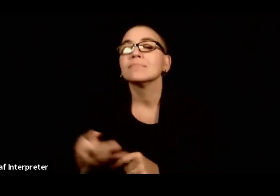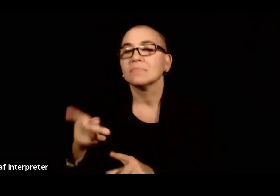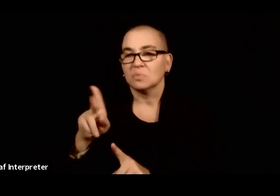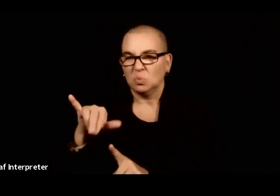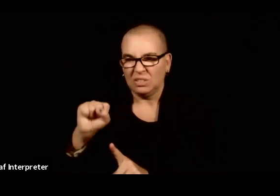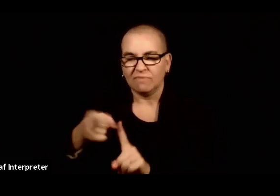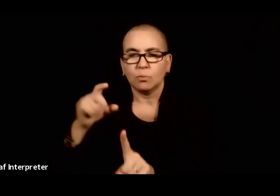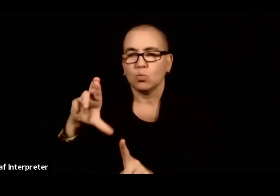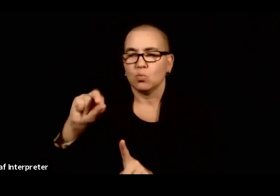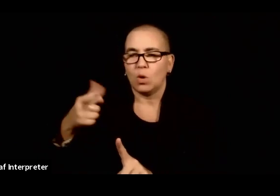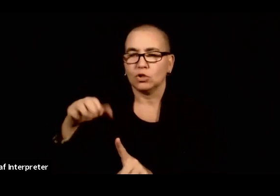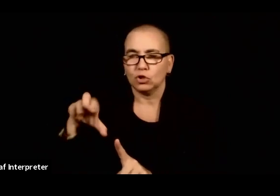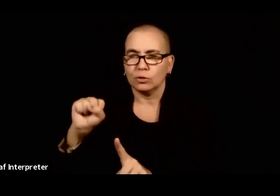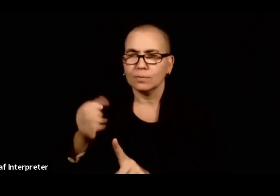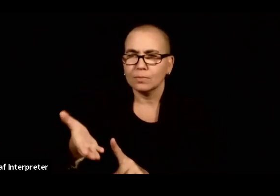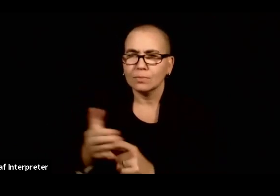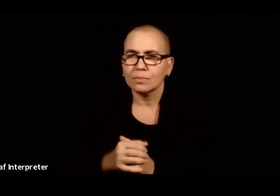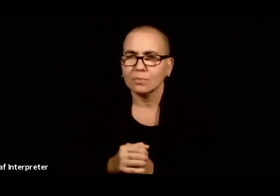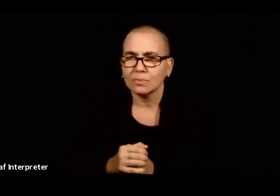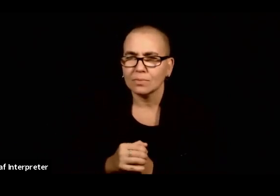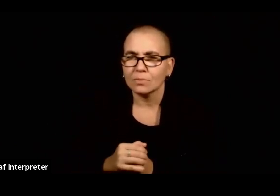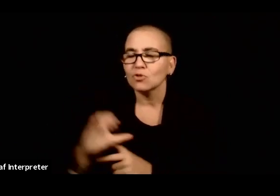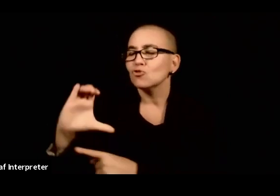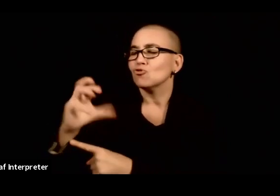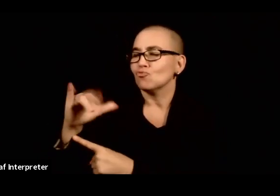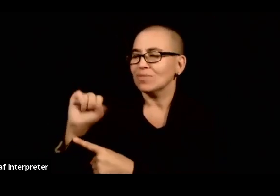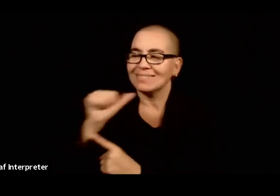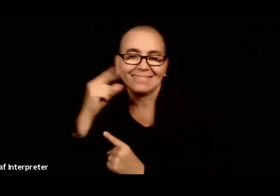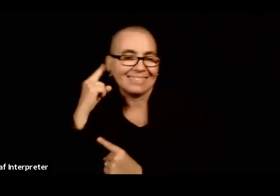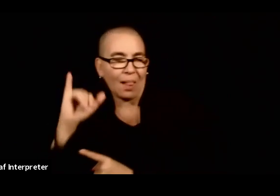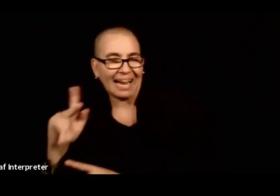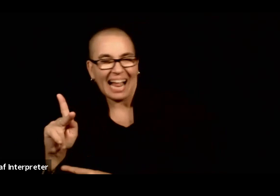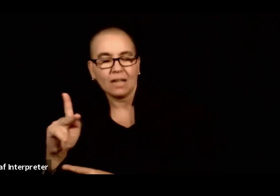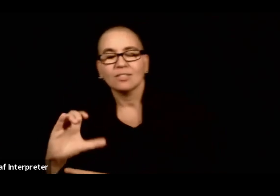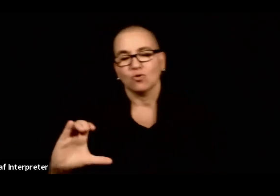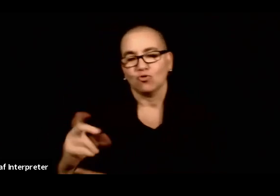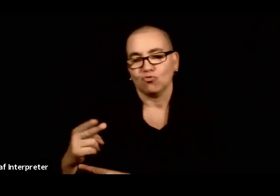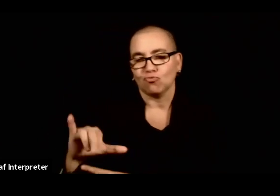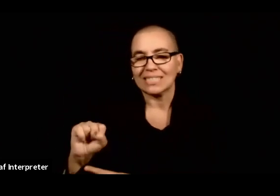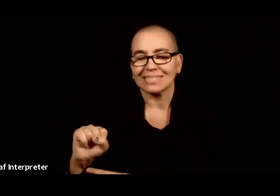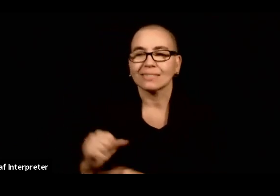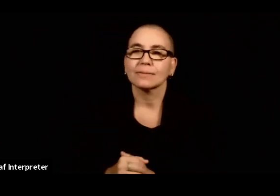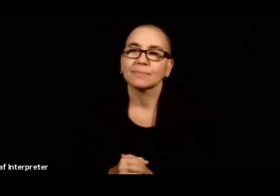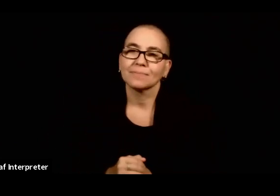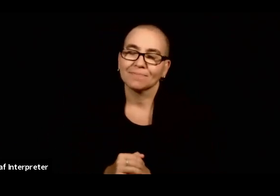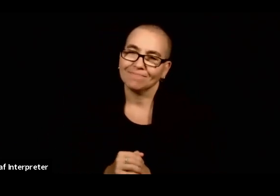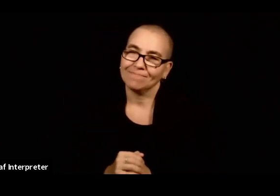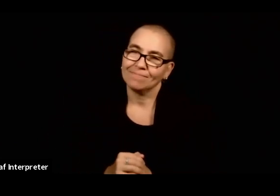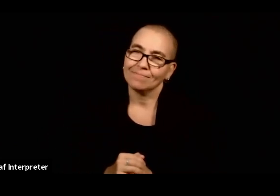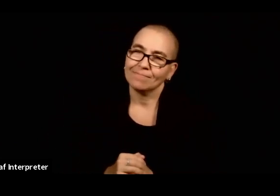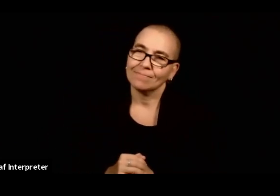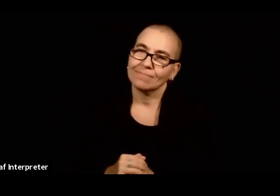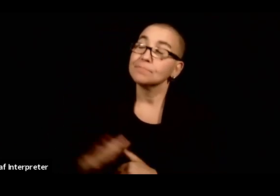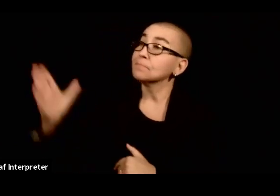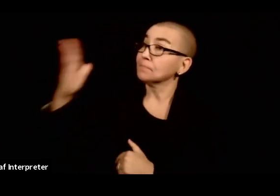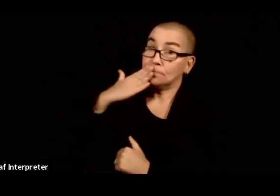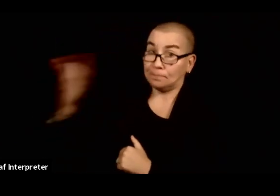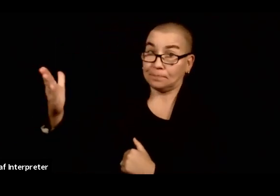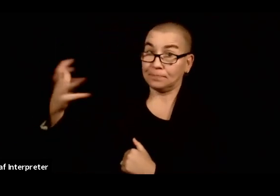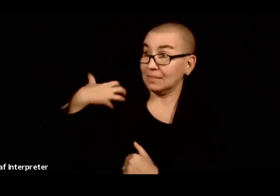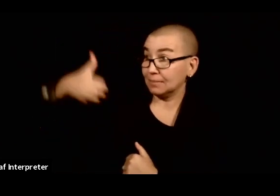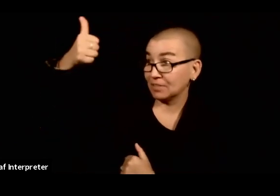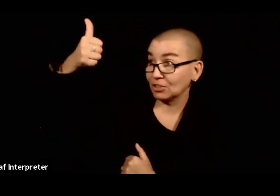Thank you. Commissioner or Director Erzman, we saw the rate of new cases in